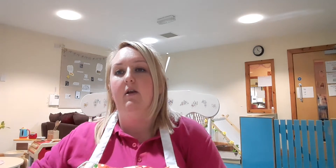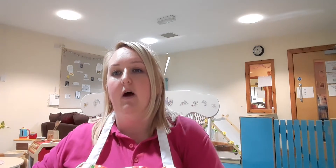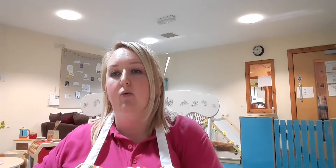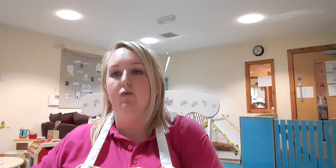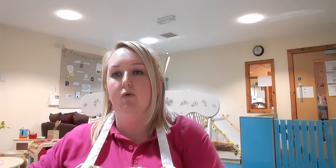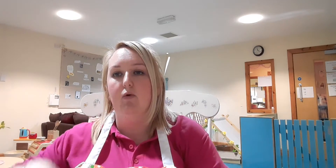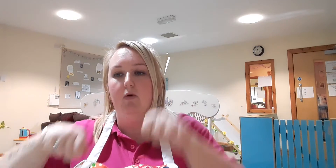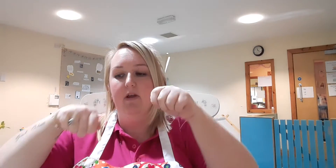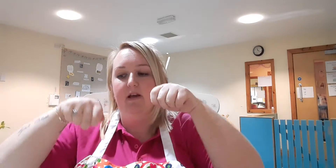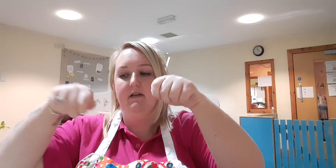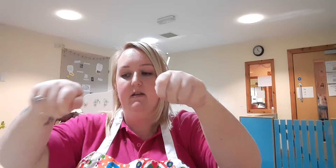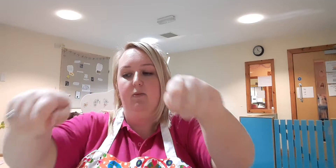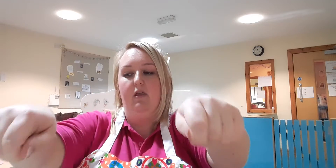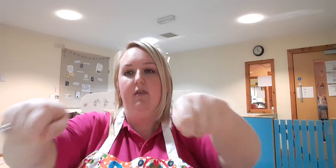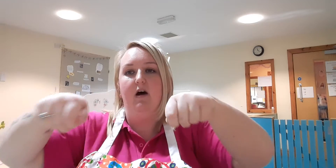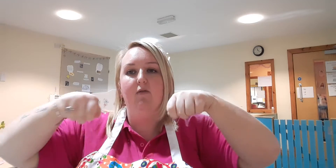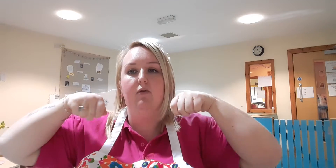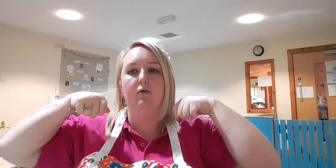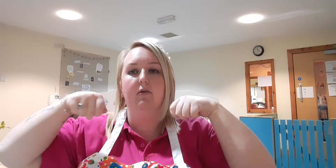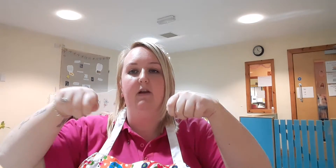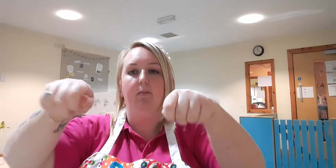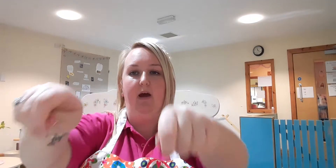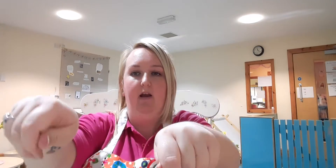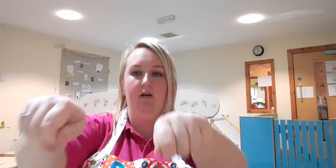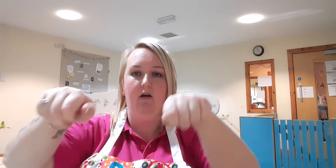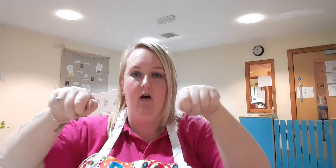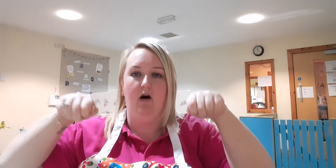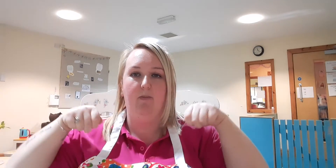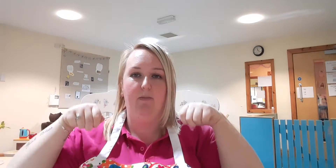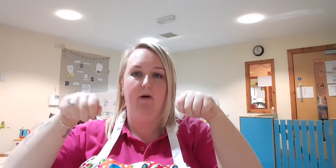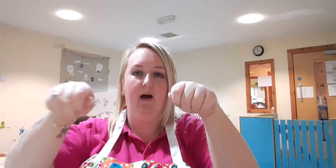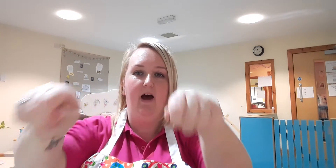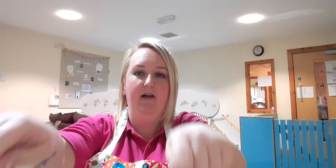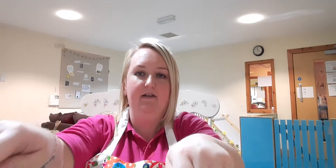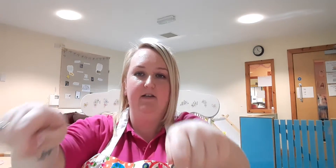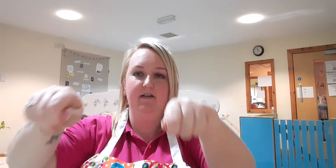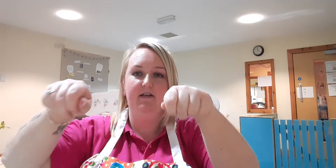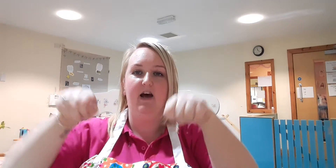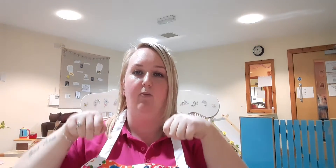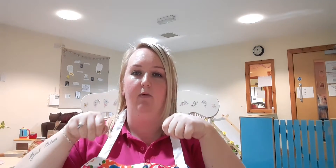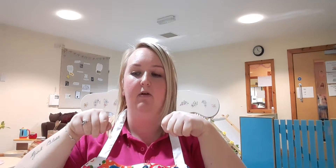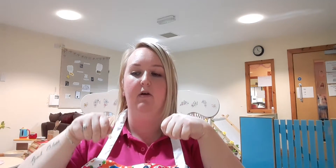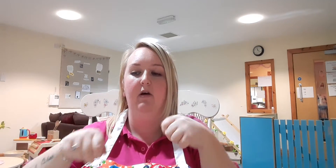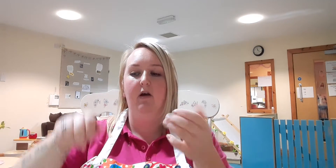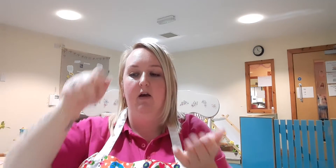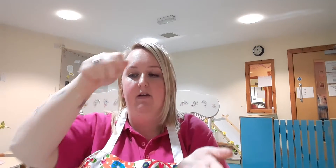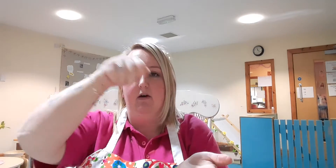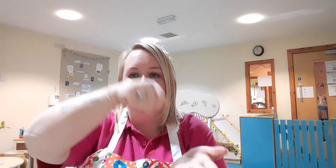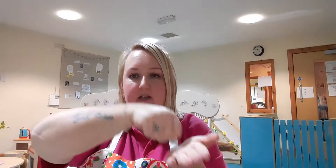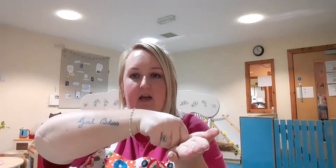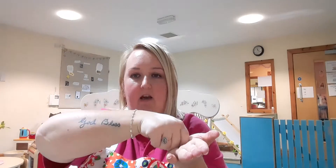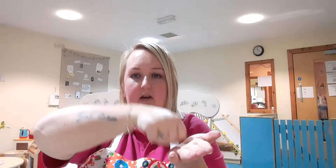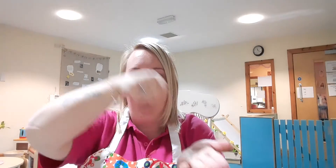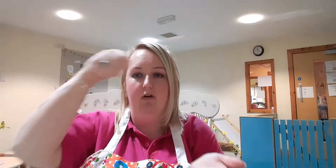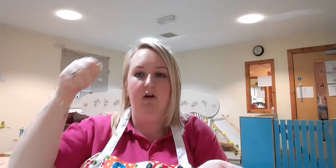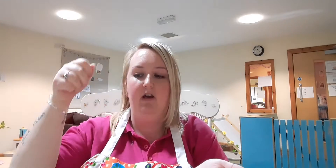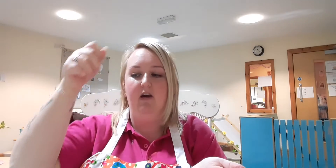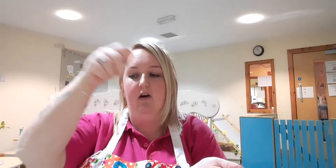Now roll it with a rolling pin up and down. Now take a cookie